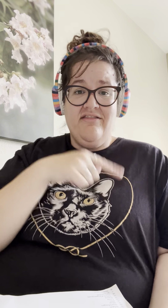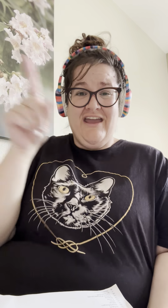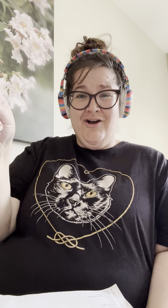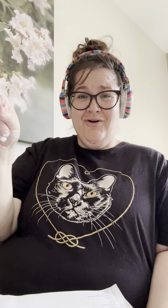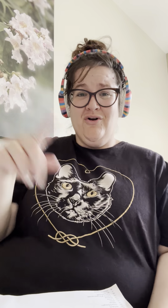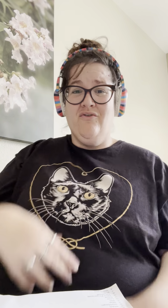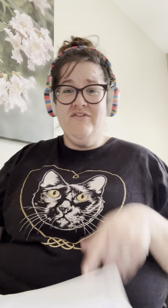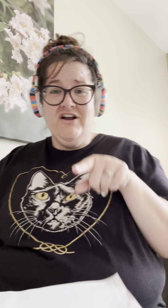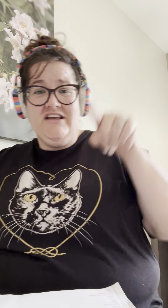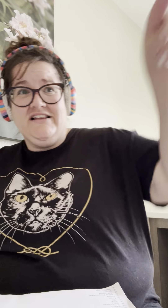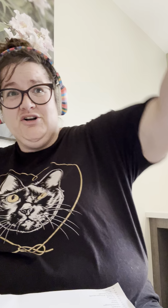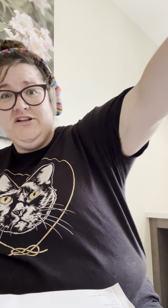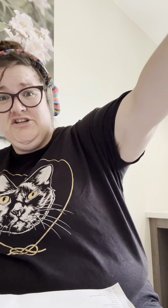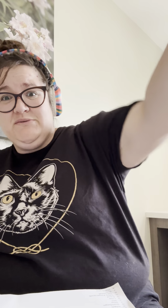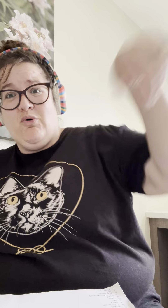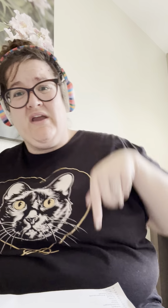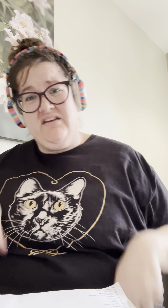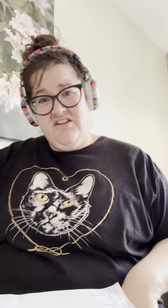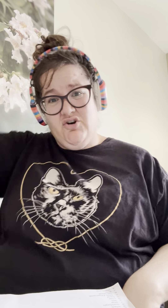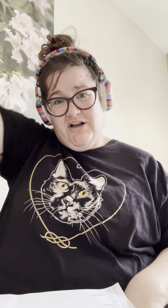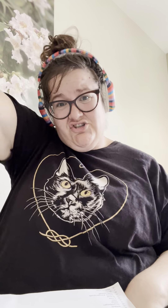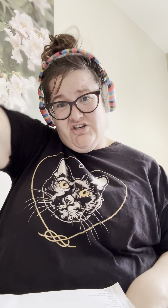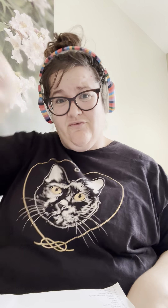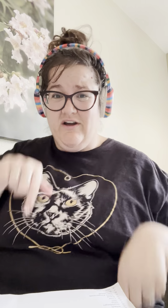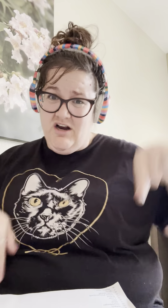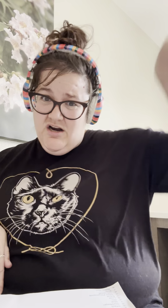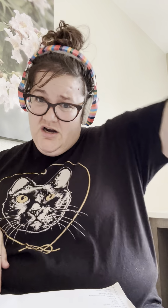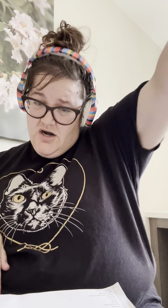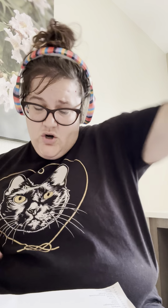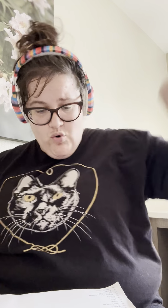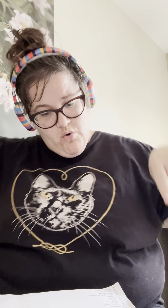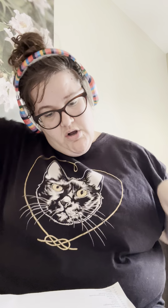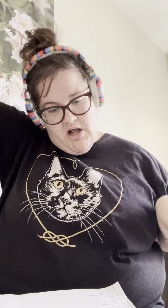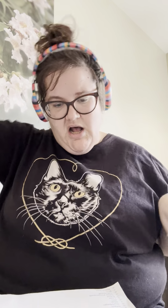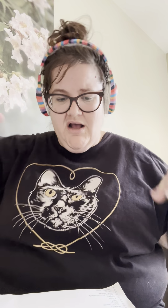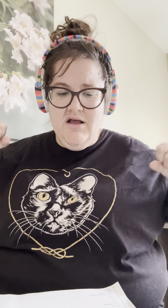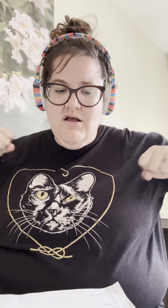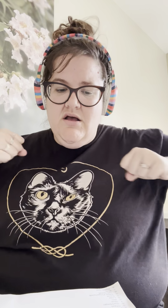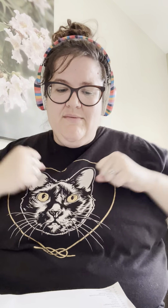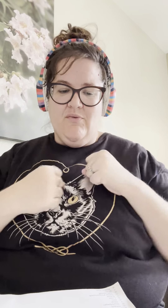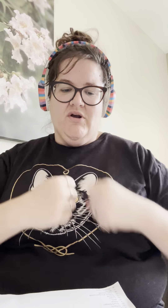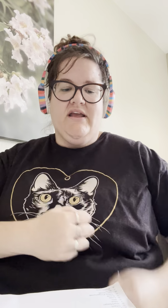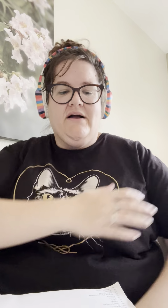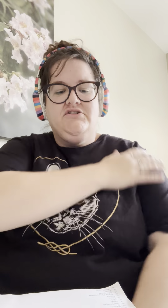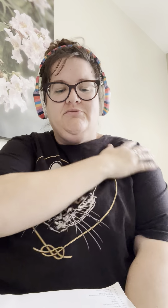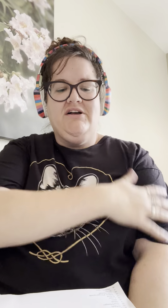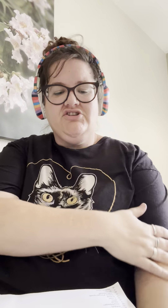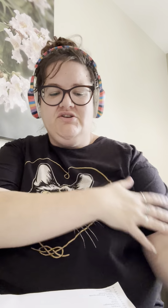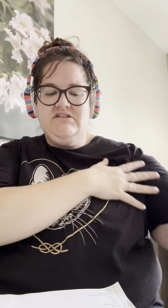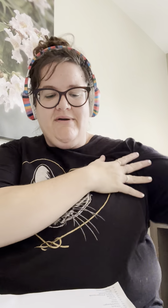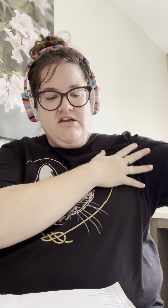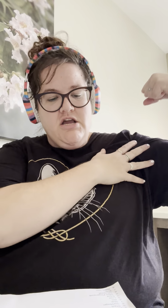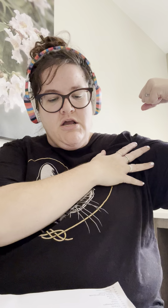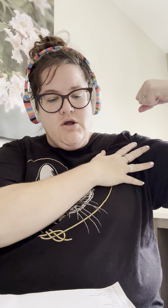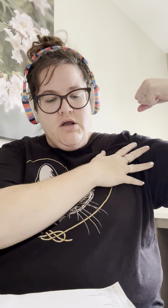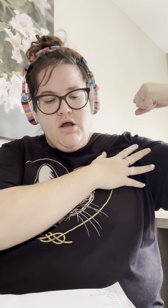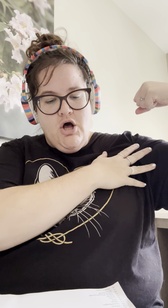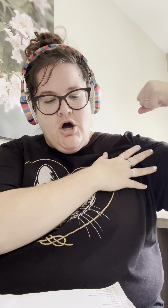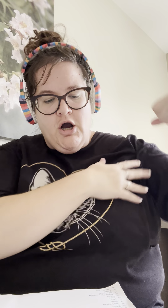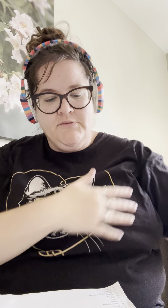There or over there, you literally just point in the direction of where, they're working out too much. Can you see my arm strength